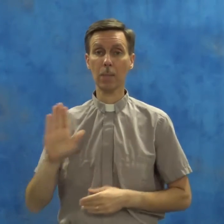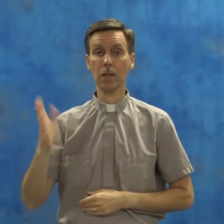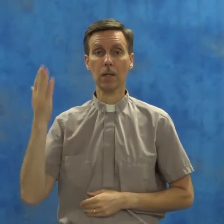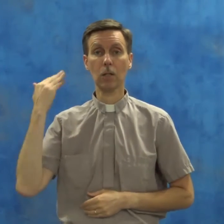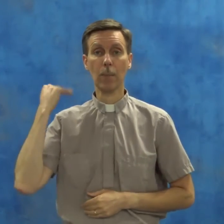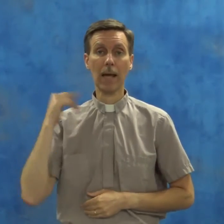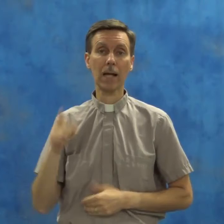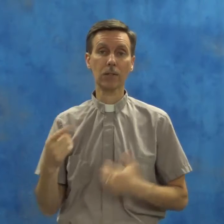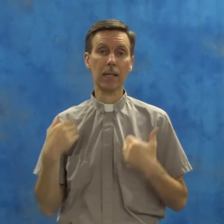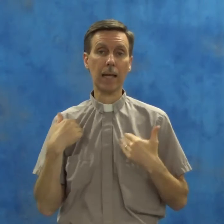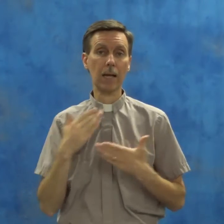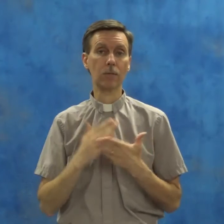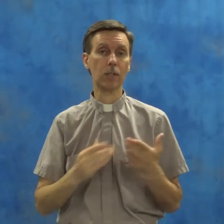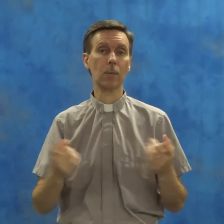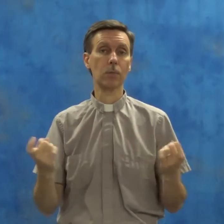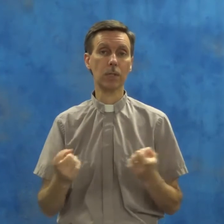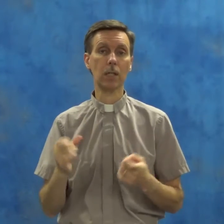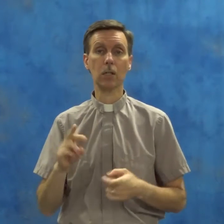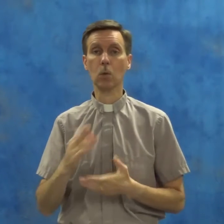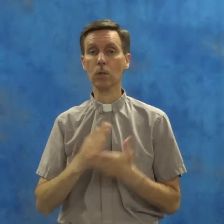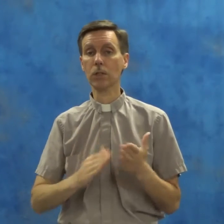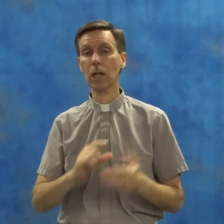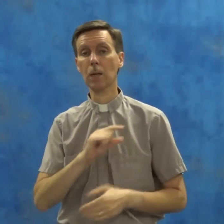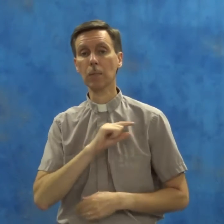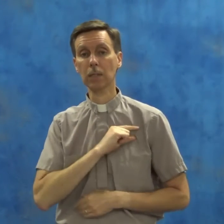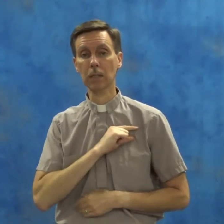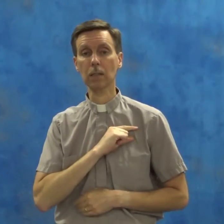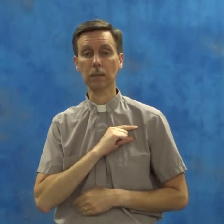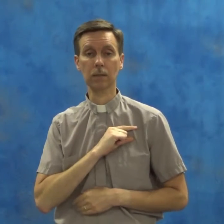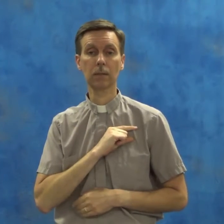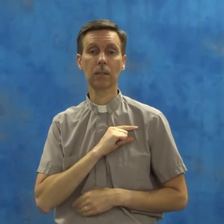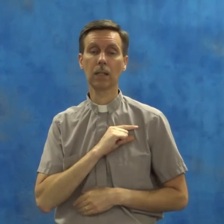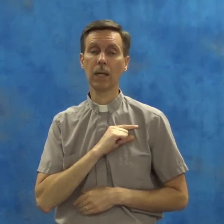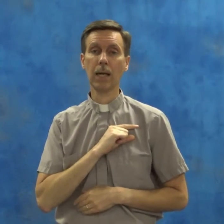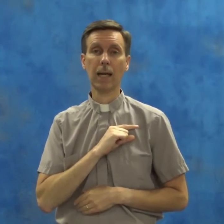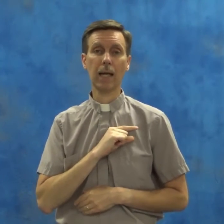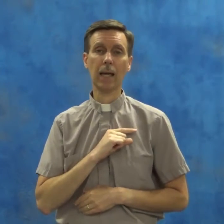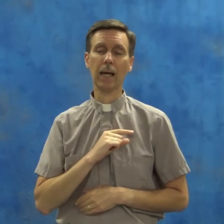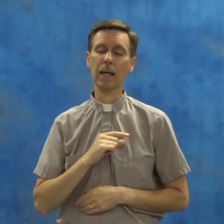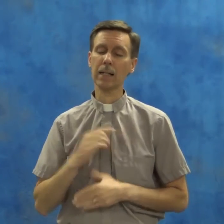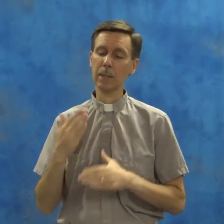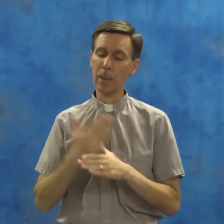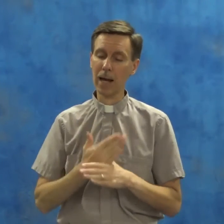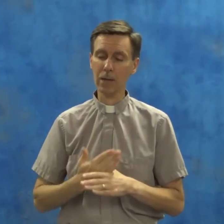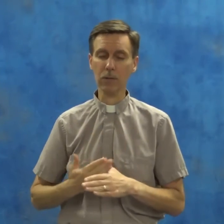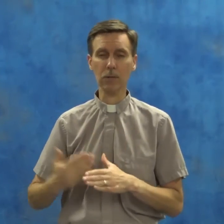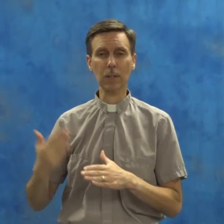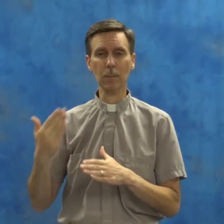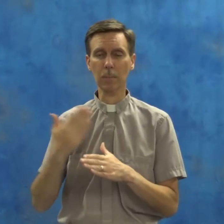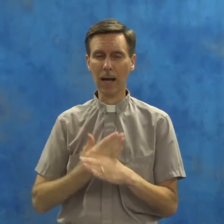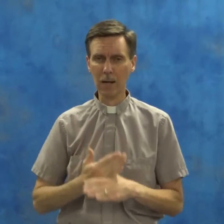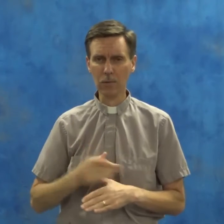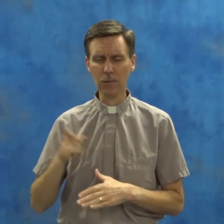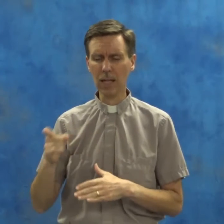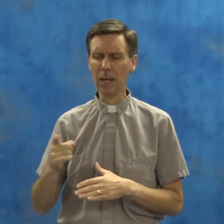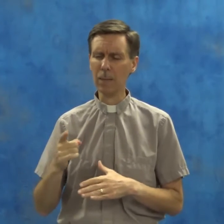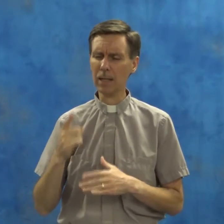Maybe in the past they have some sin or some guilt, and it bothers them, and